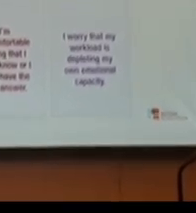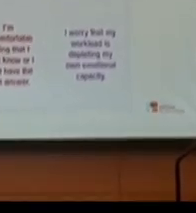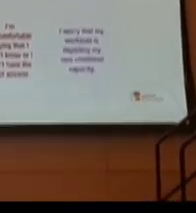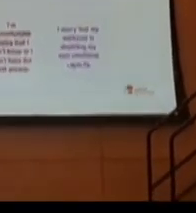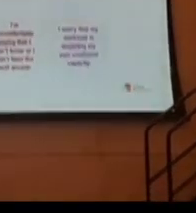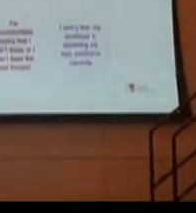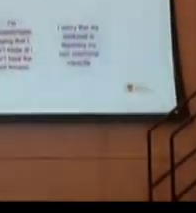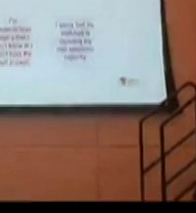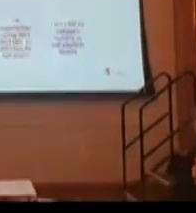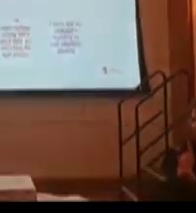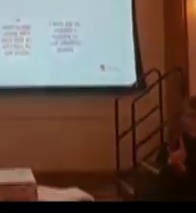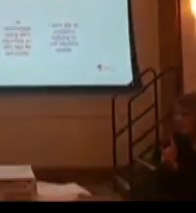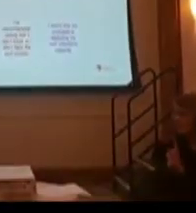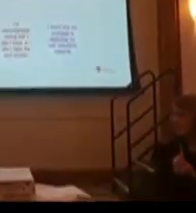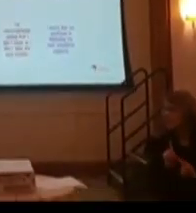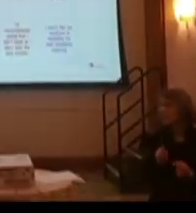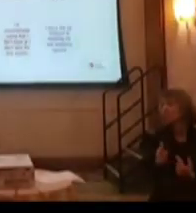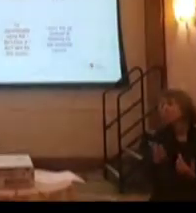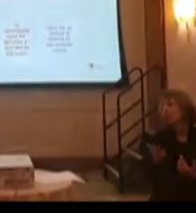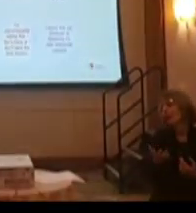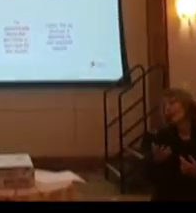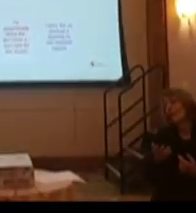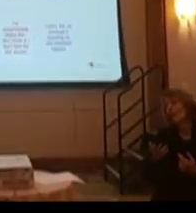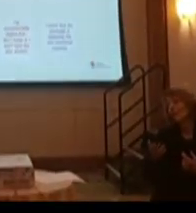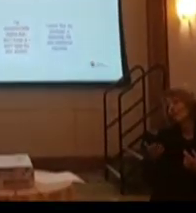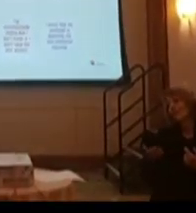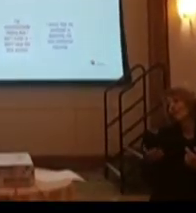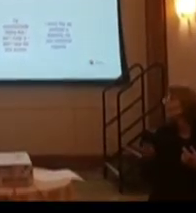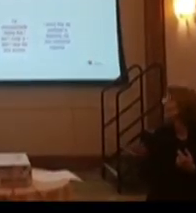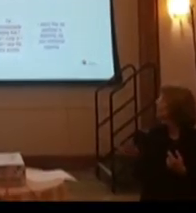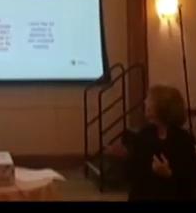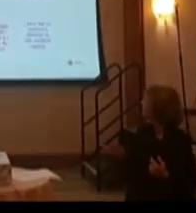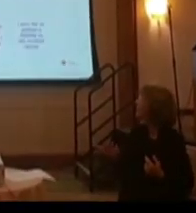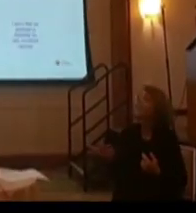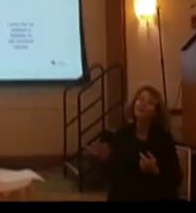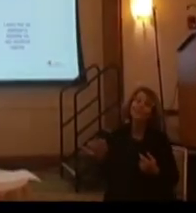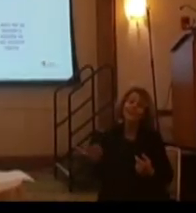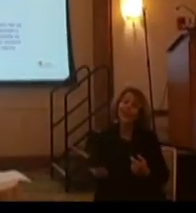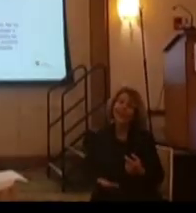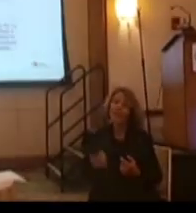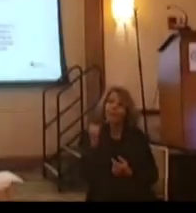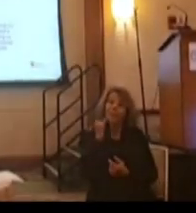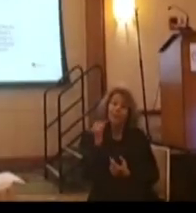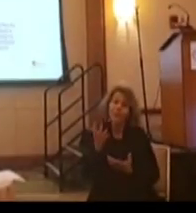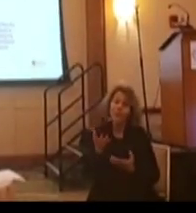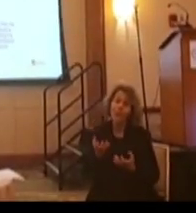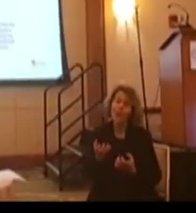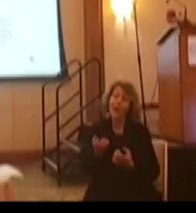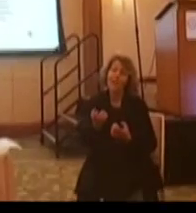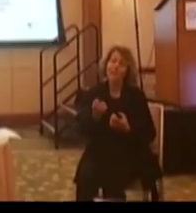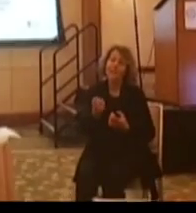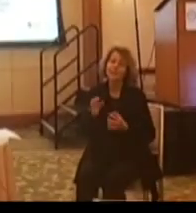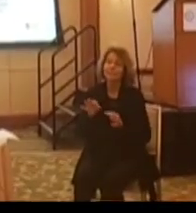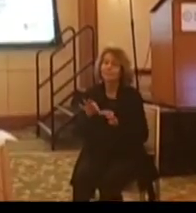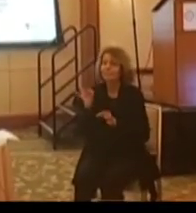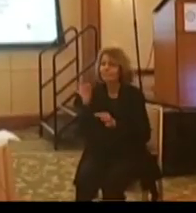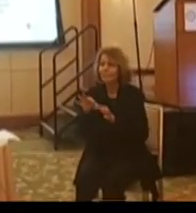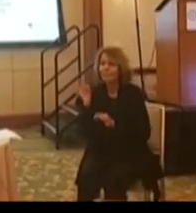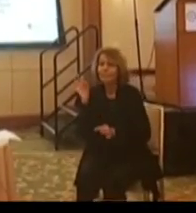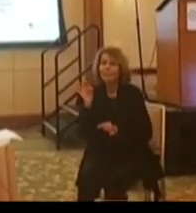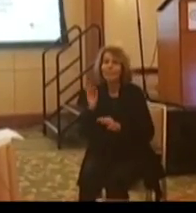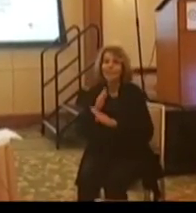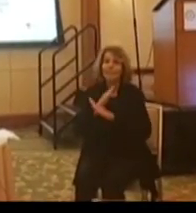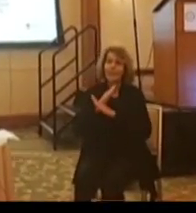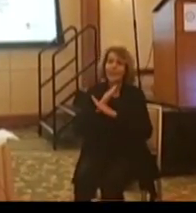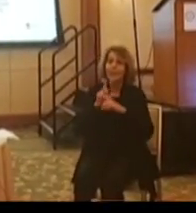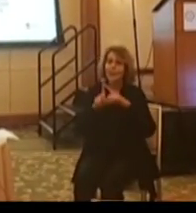And so if you feel moved, you can certainly take these barrier cards and then engage, go to